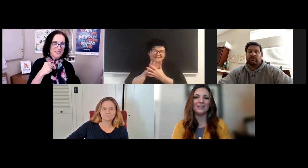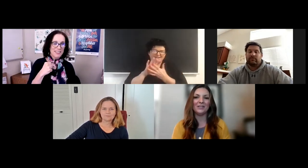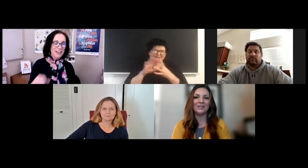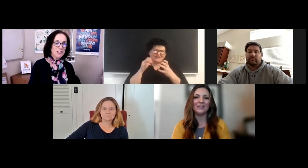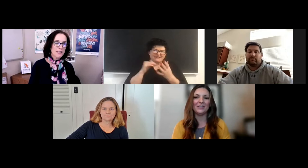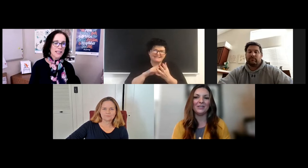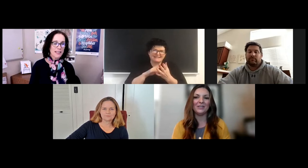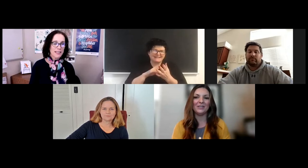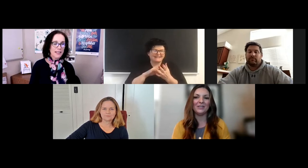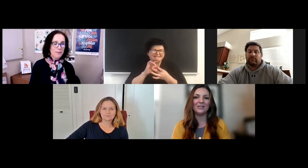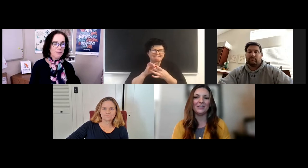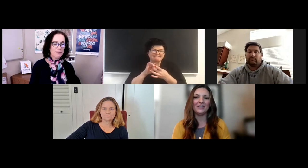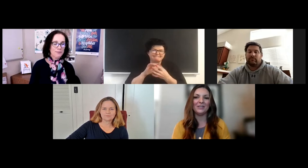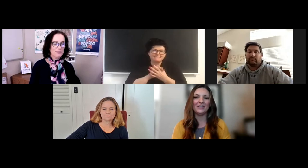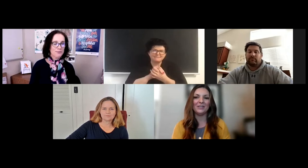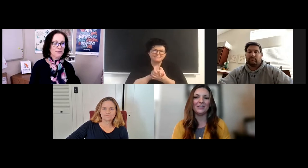We lost you again, Nikki.